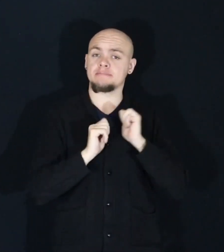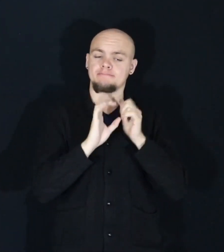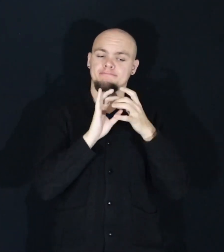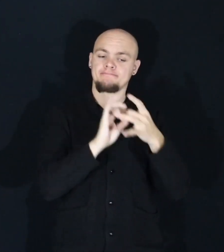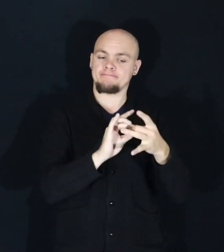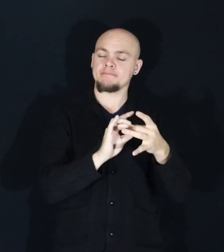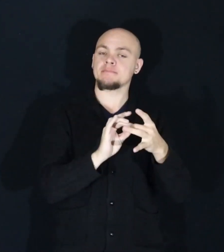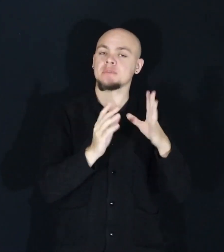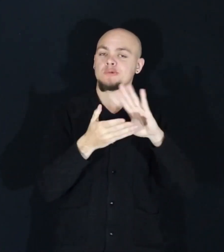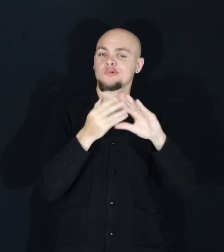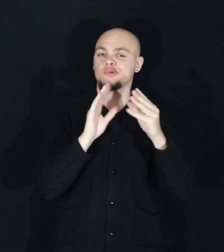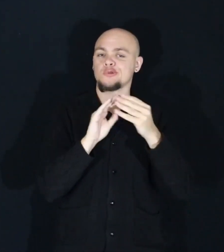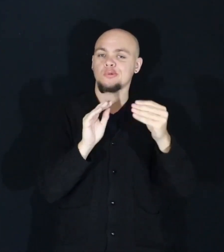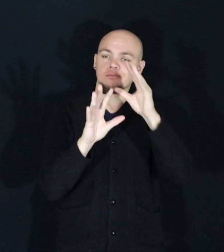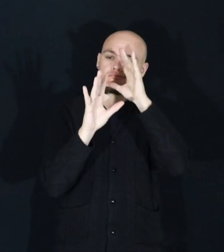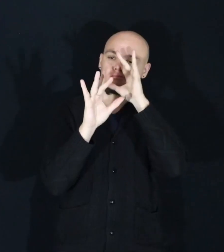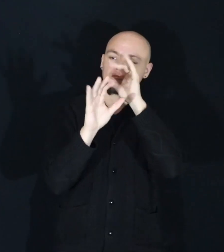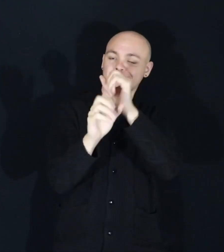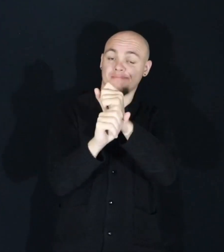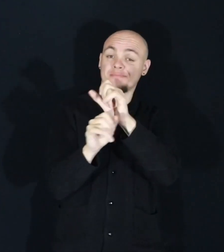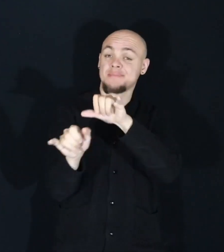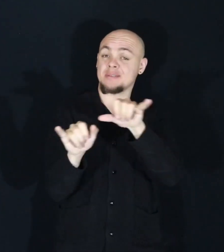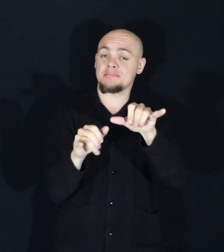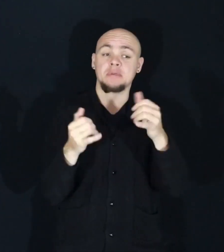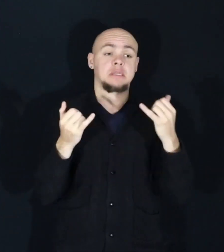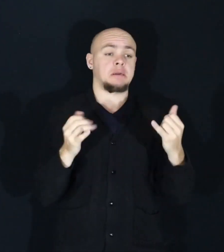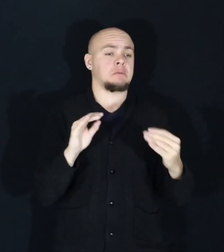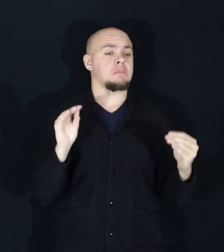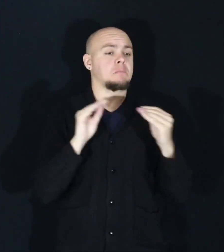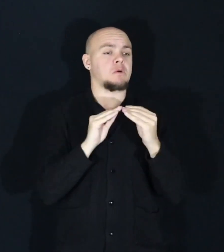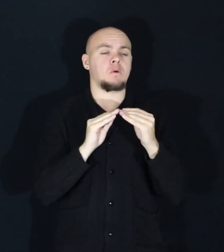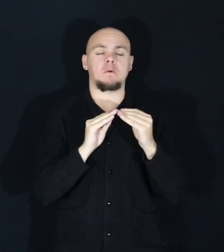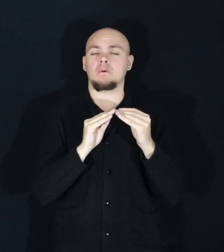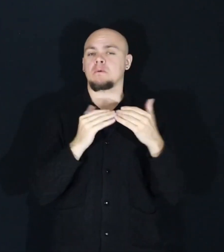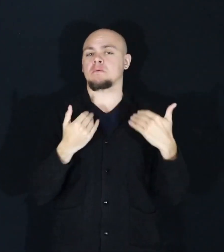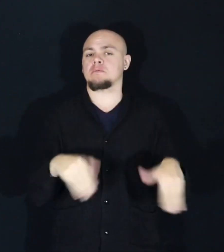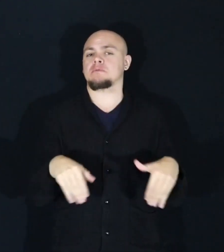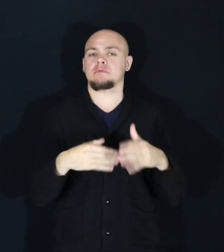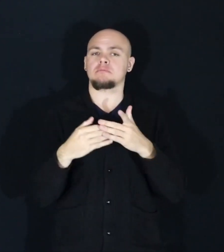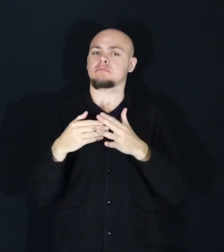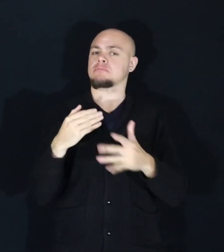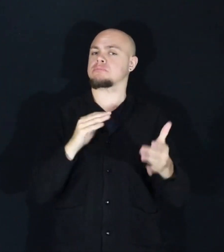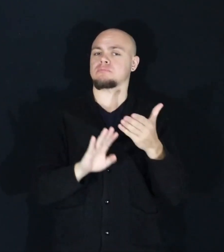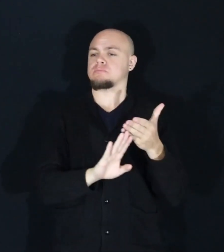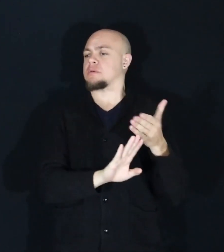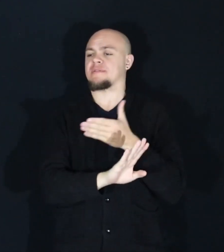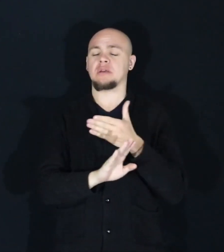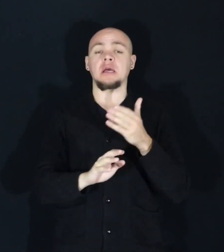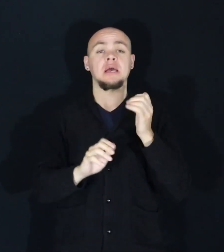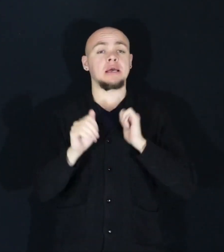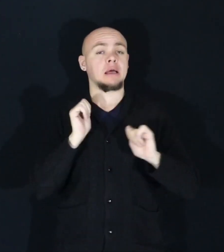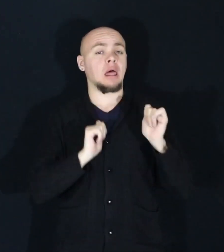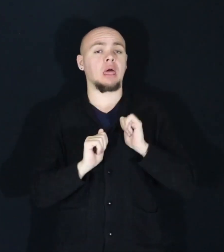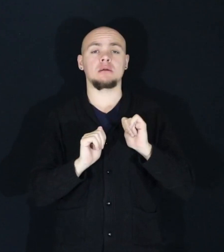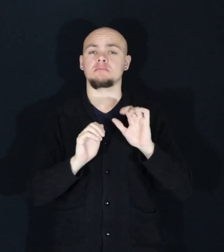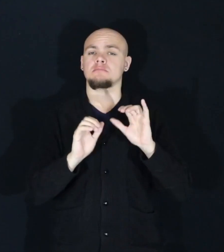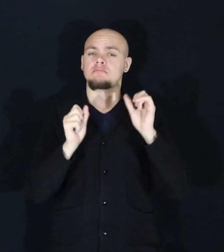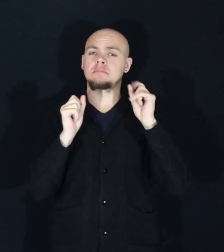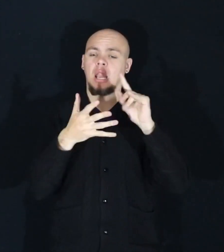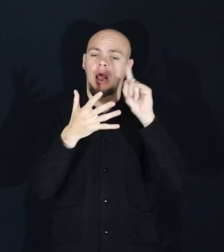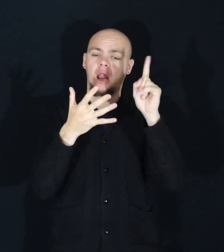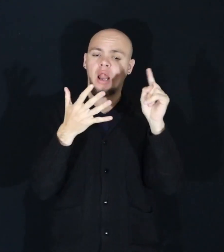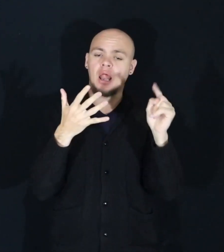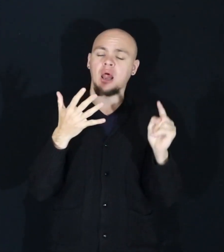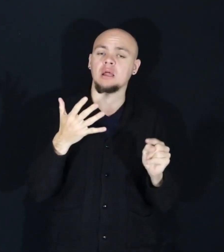stories. Now, more than ever, entertainment comes in a variety of forms. But despite the great diversity we have access to,